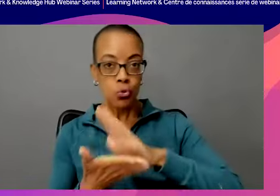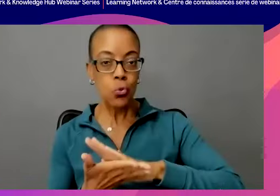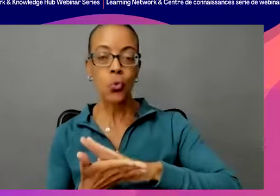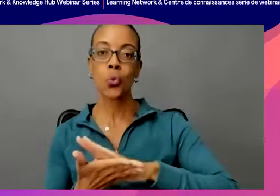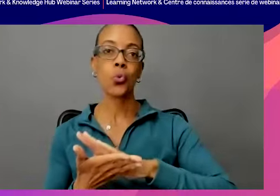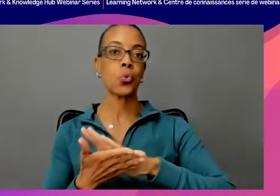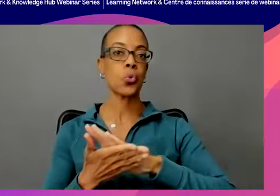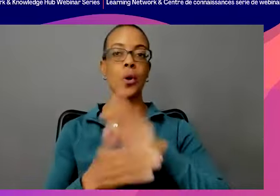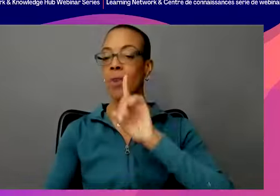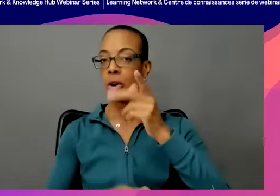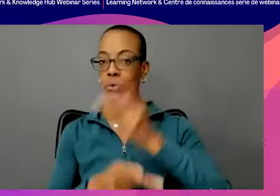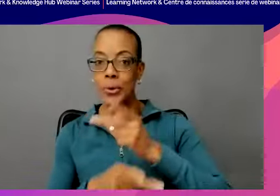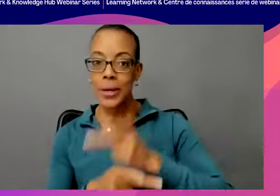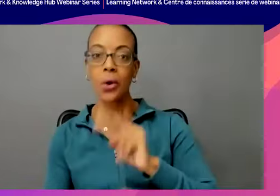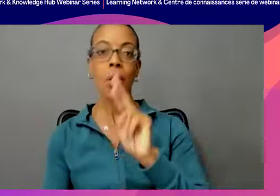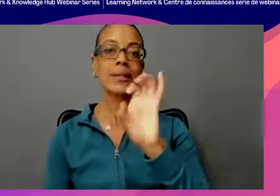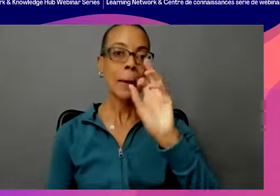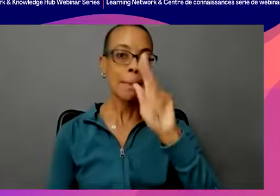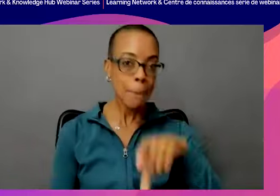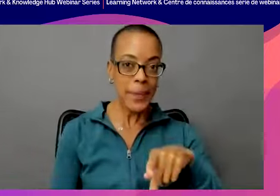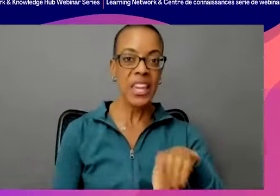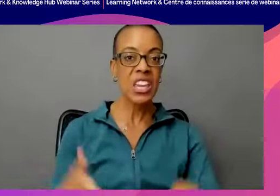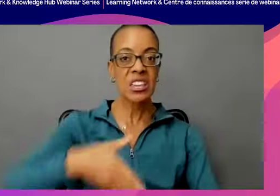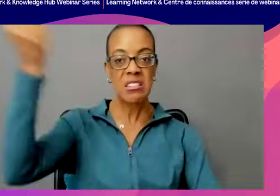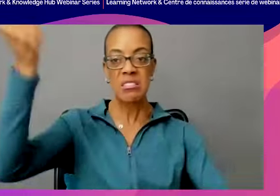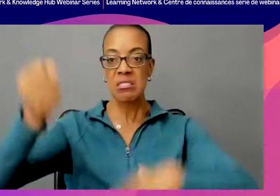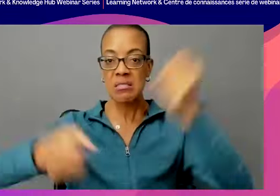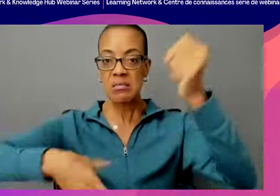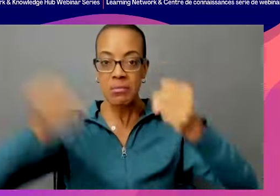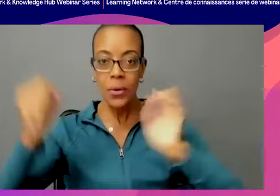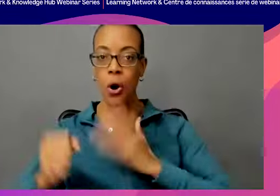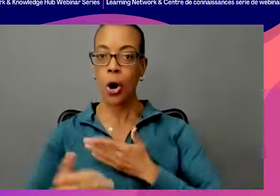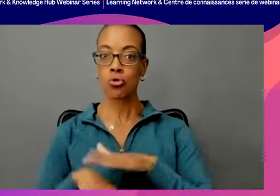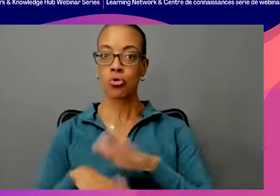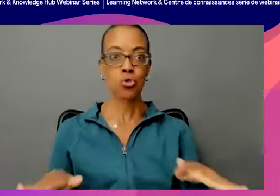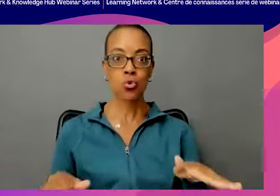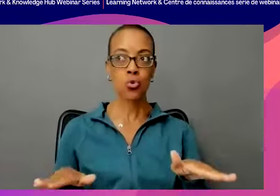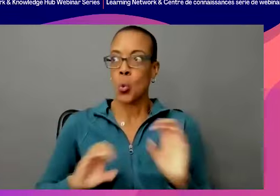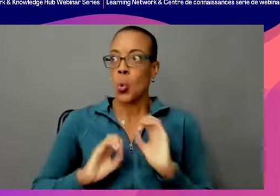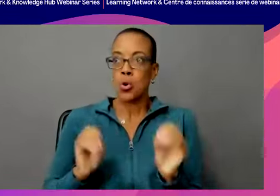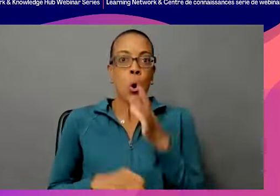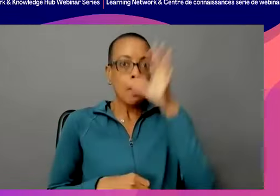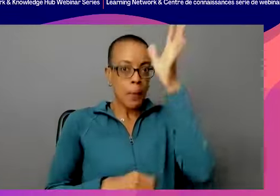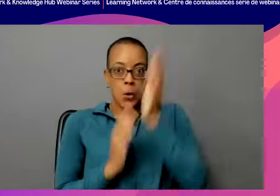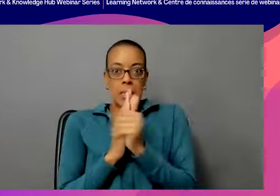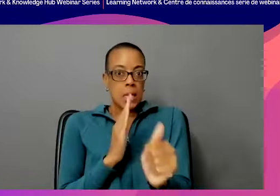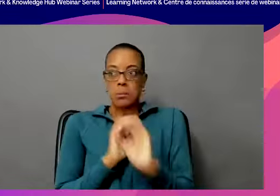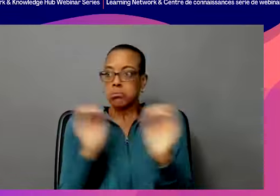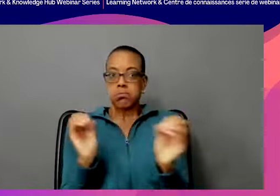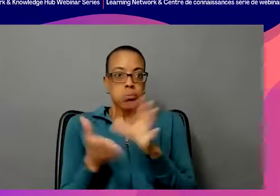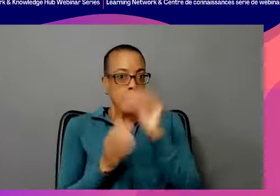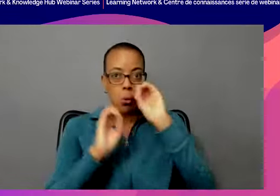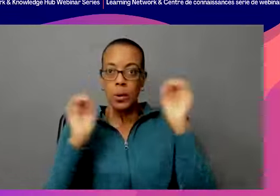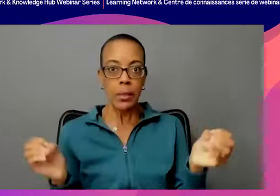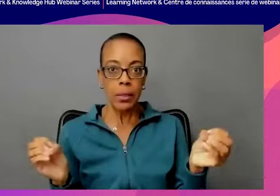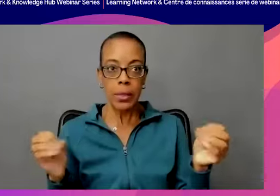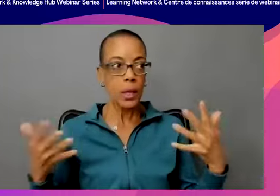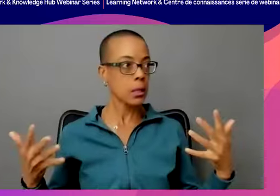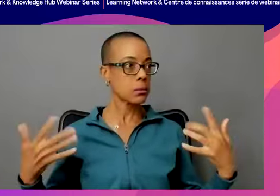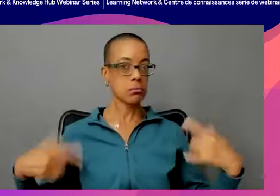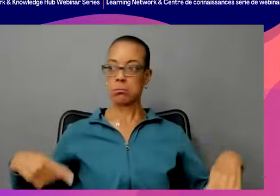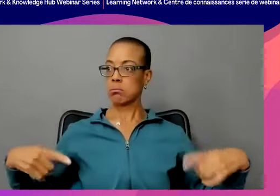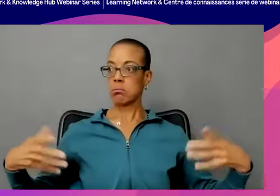the RCMP. These were all taken away from us. So we have to relearn how to even just